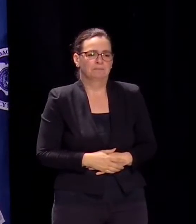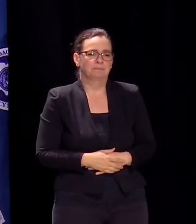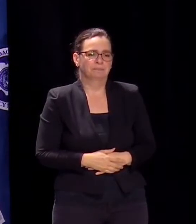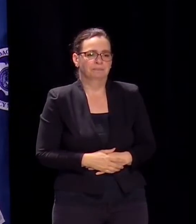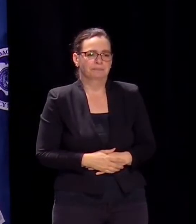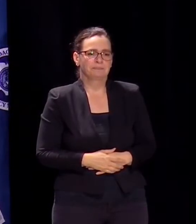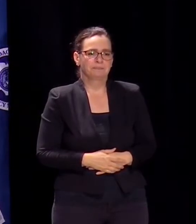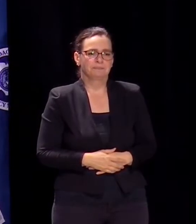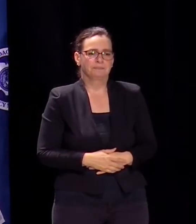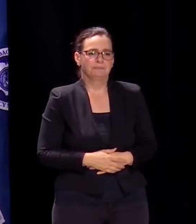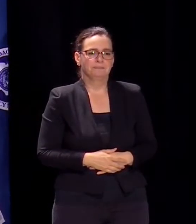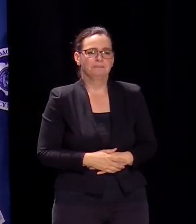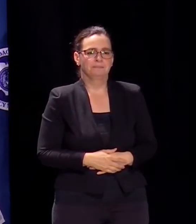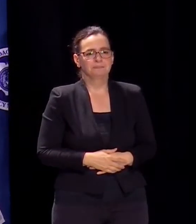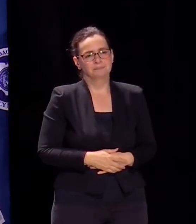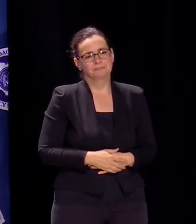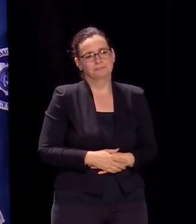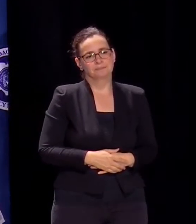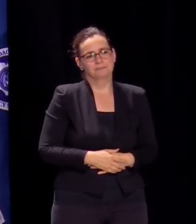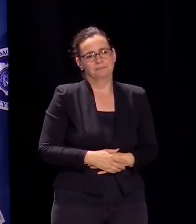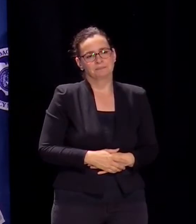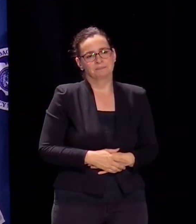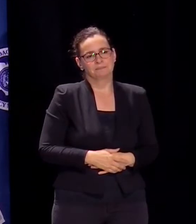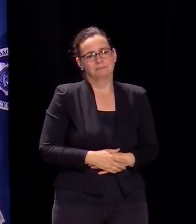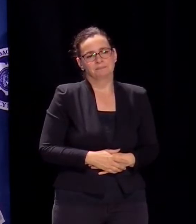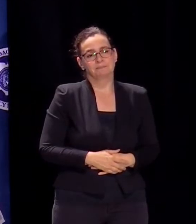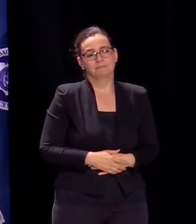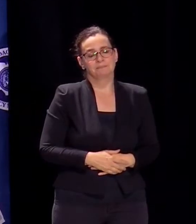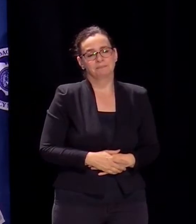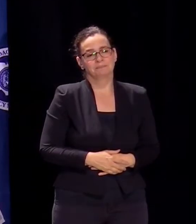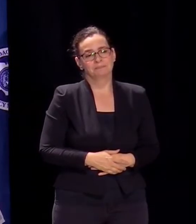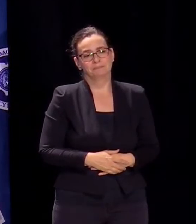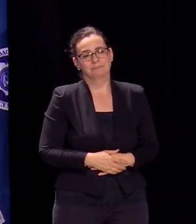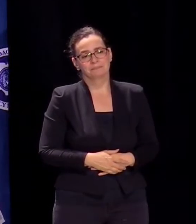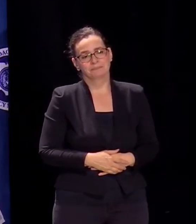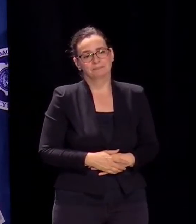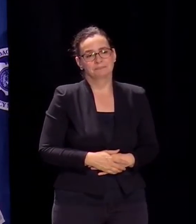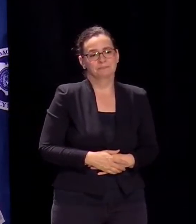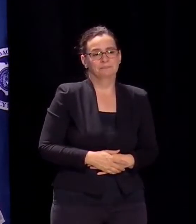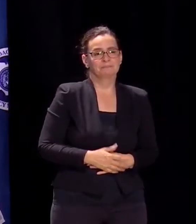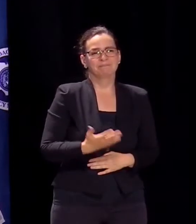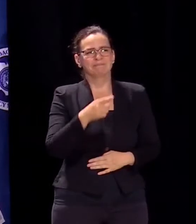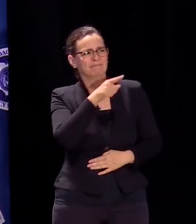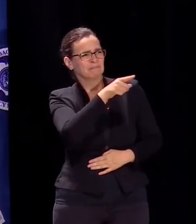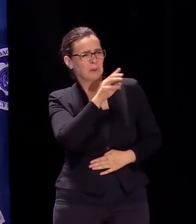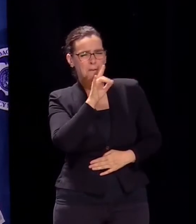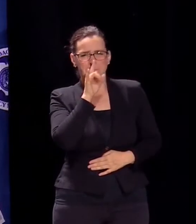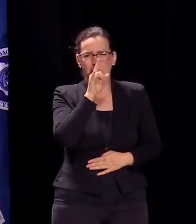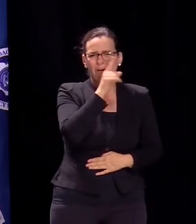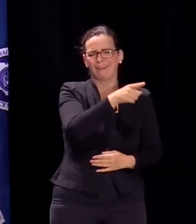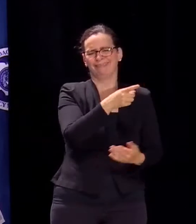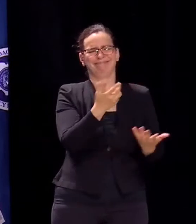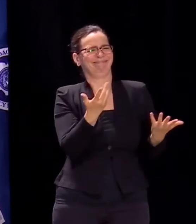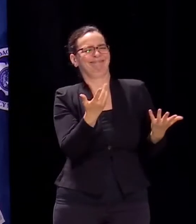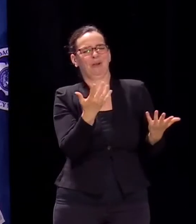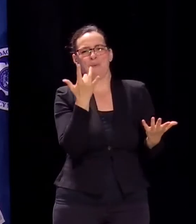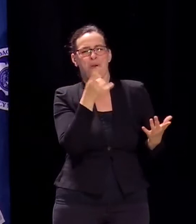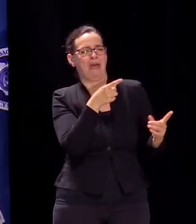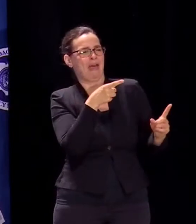Are malls that much different from other big box retail or anything else? I don't know. Is the governor being